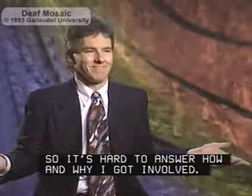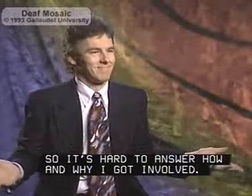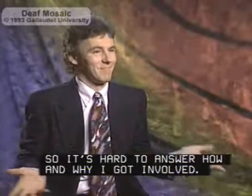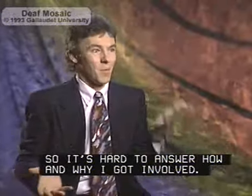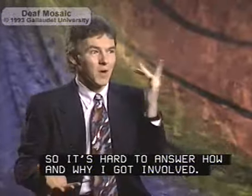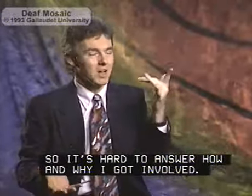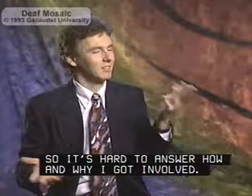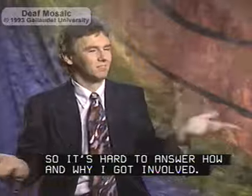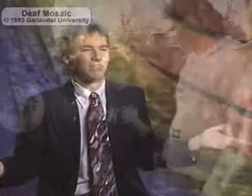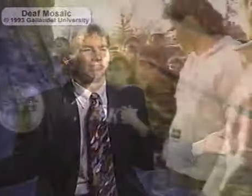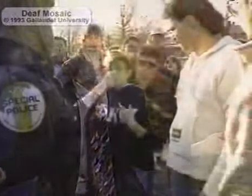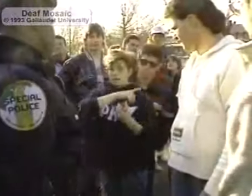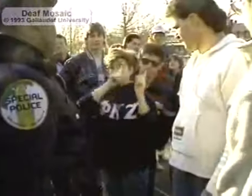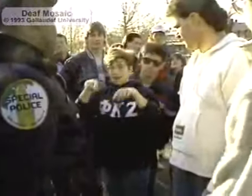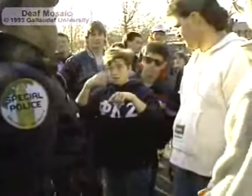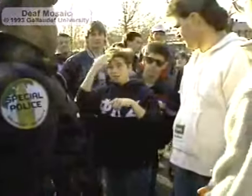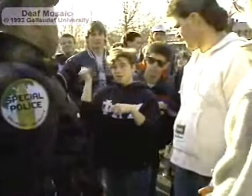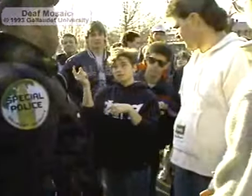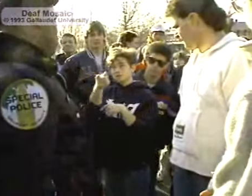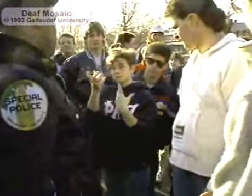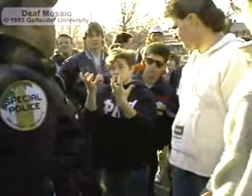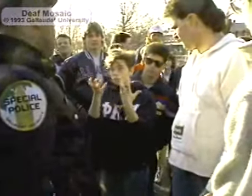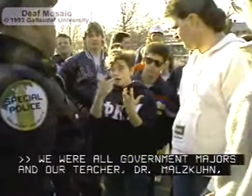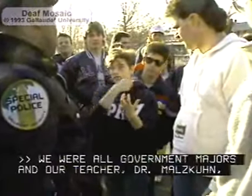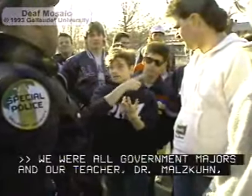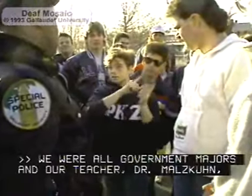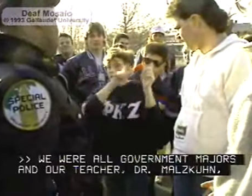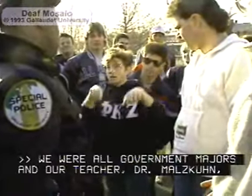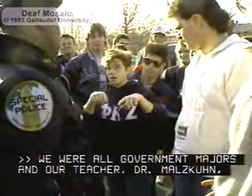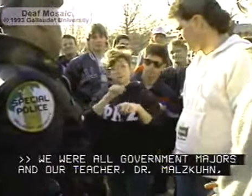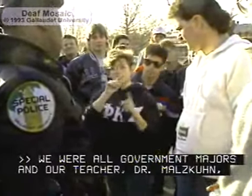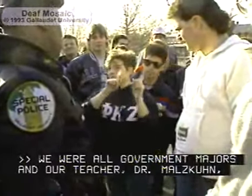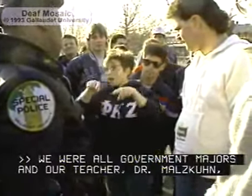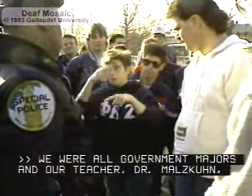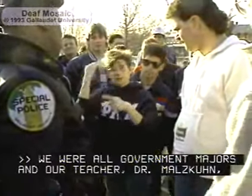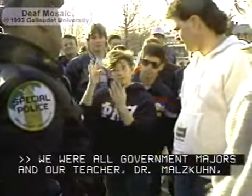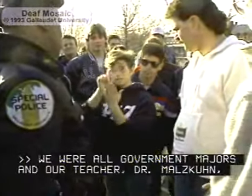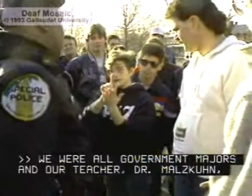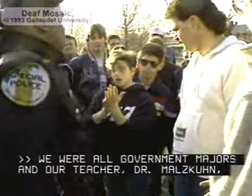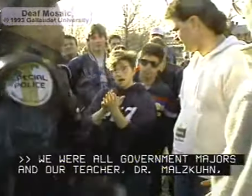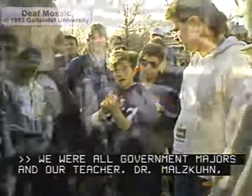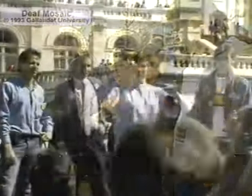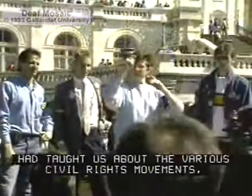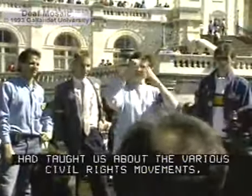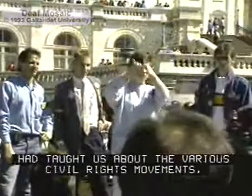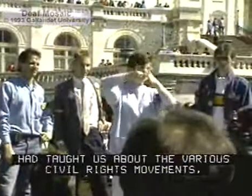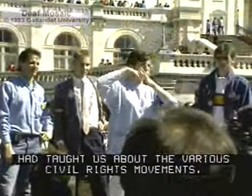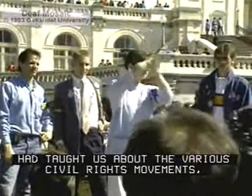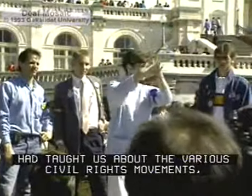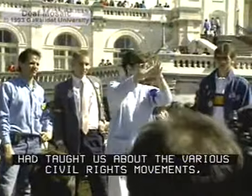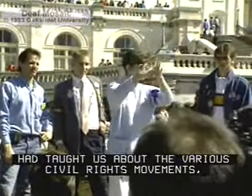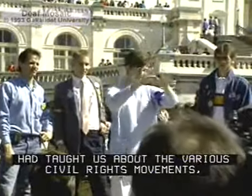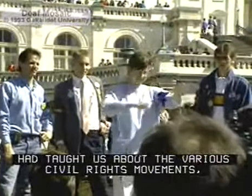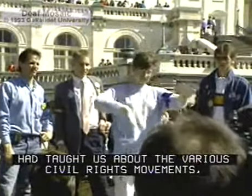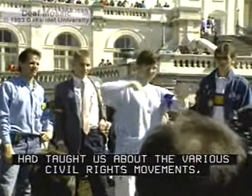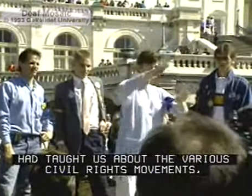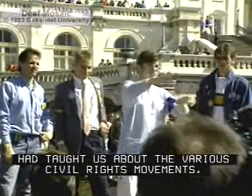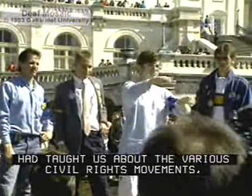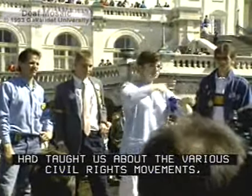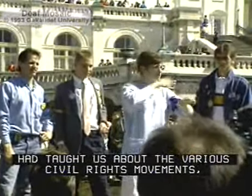I got involved. We were all government majors, and our teacher, Dr. Malzkuhn, had taught us about the various civil rights